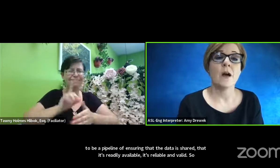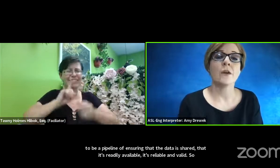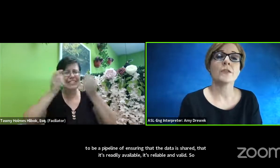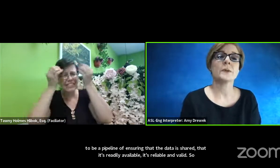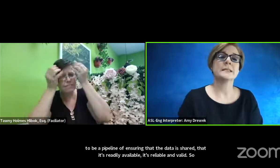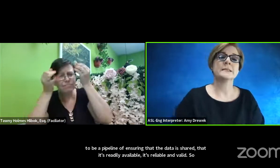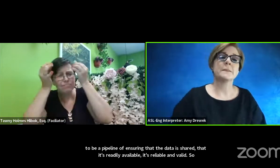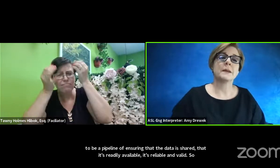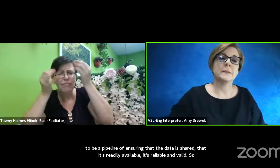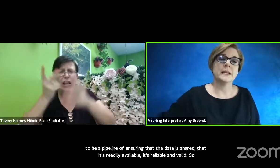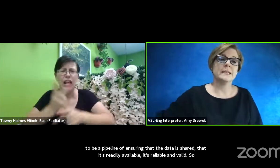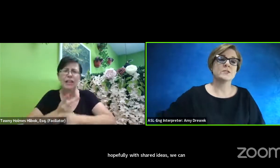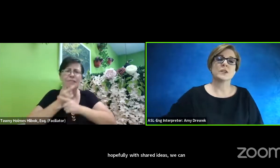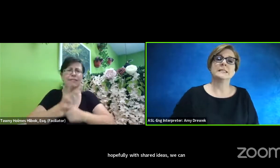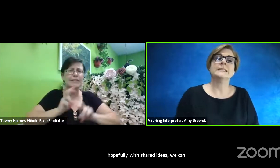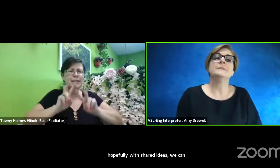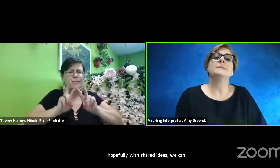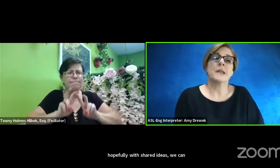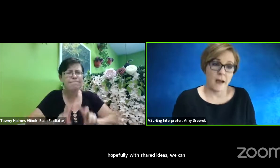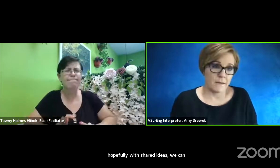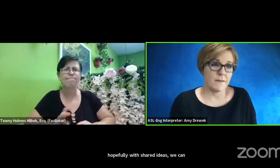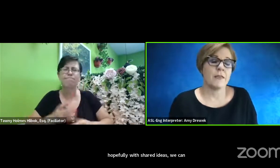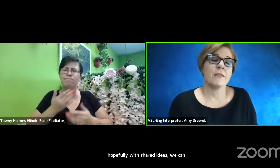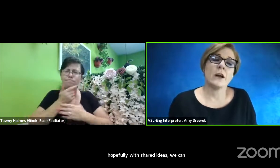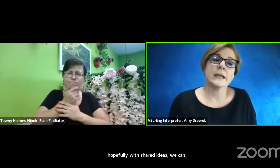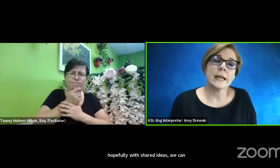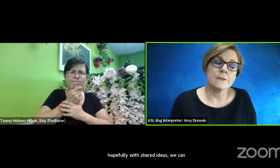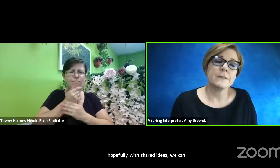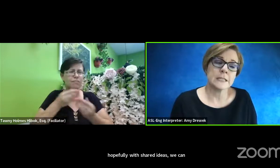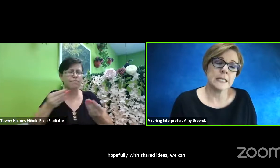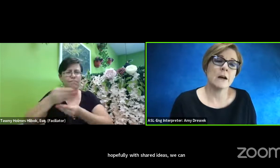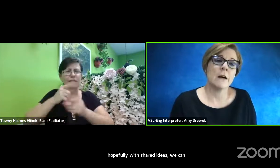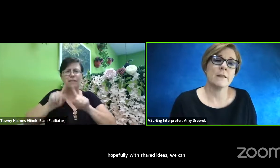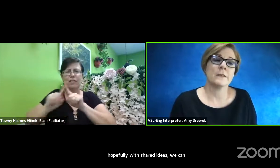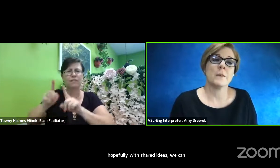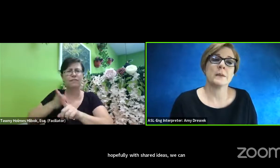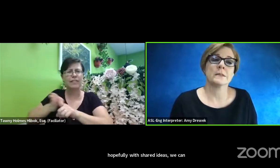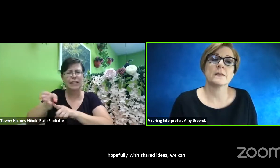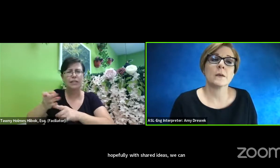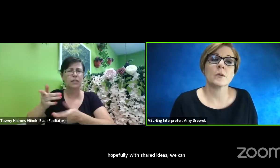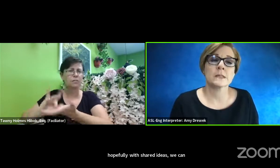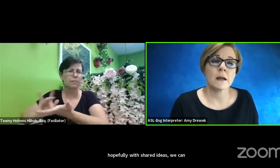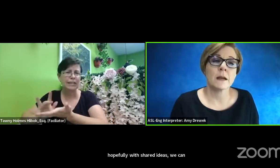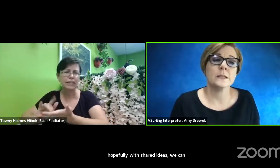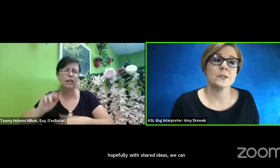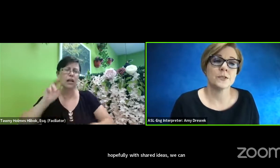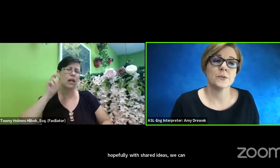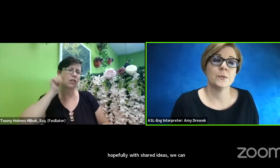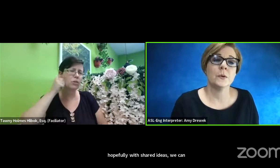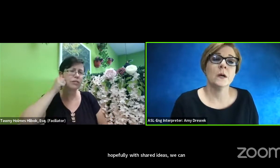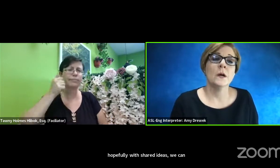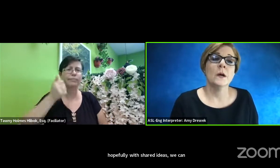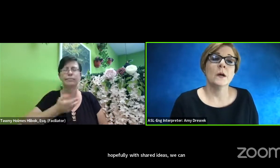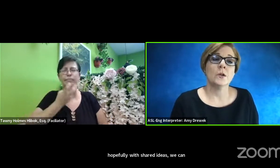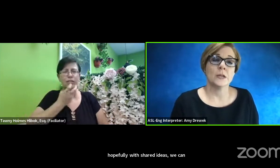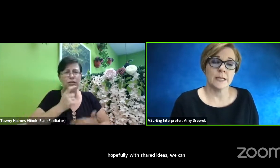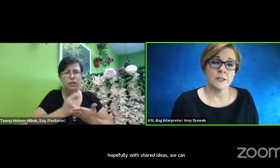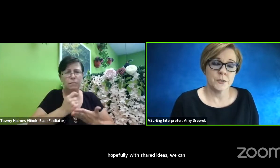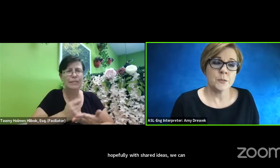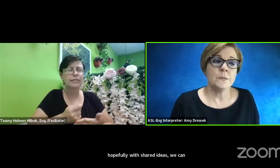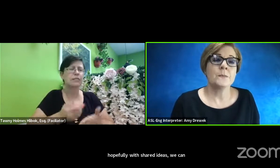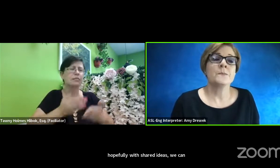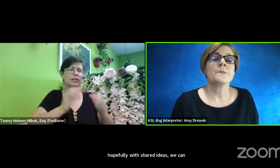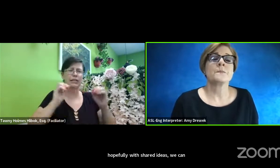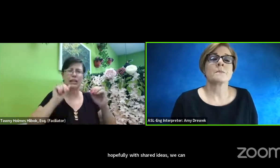that happen. Our 3 subcommittees took a deep dive and thought carefully on the topics that they were assigned to